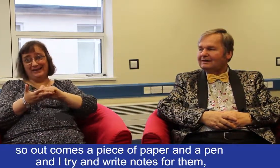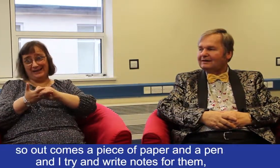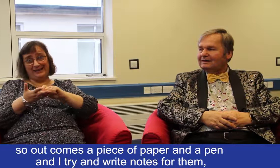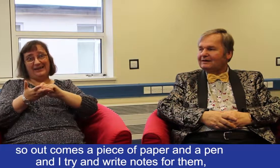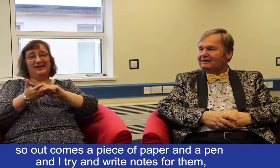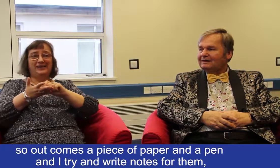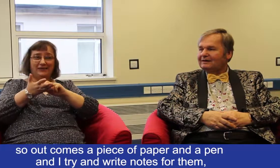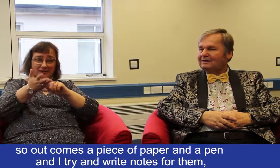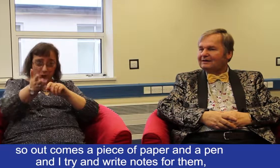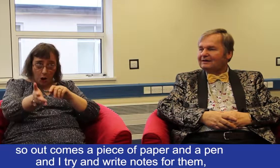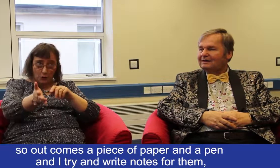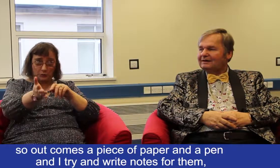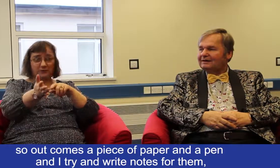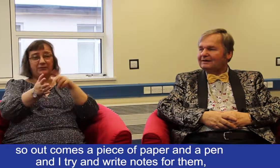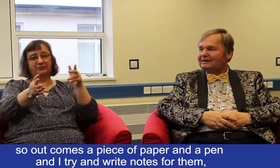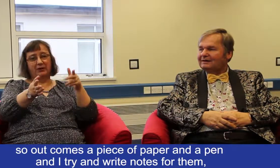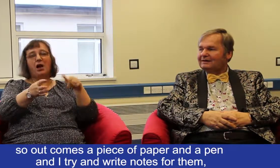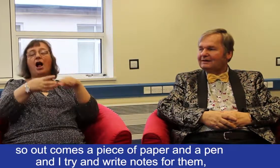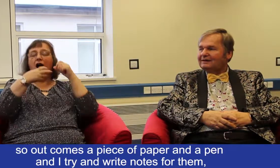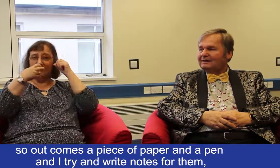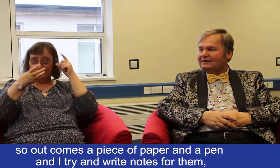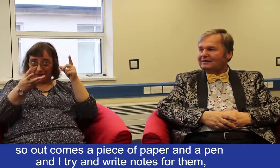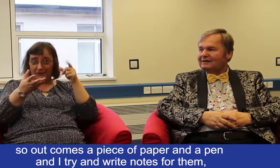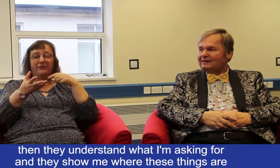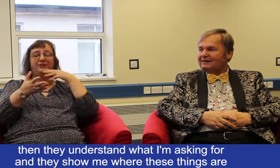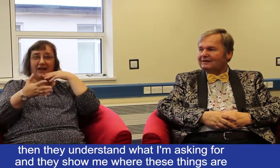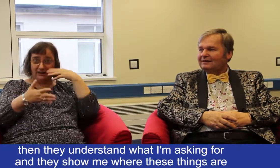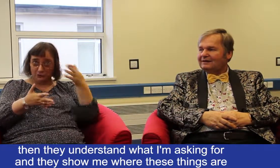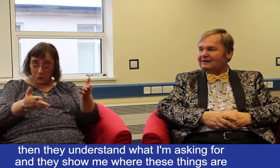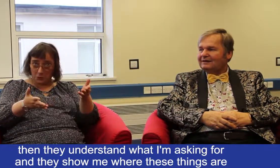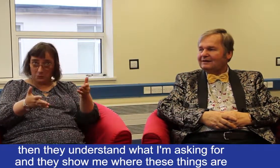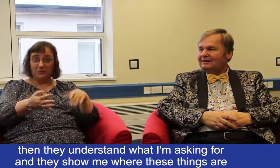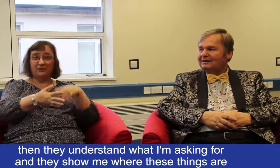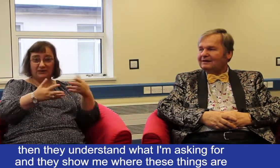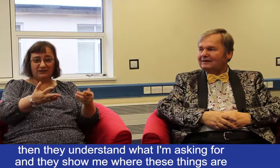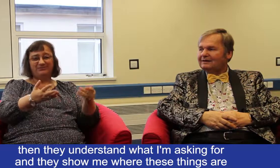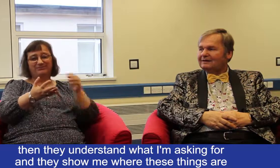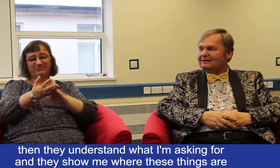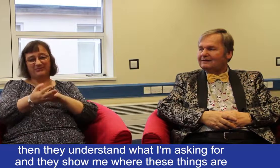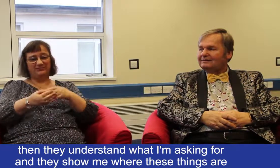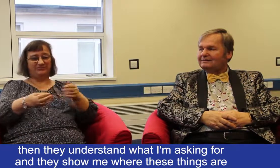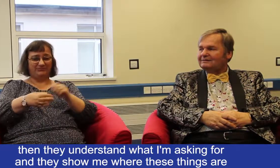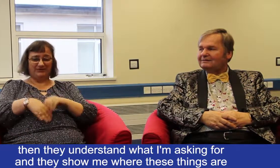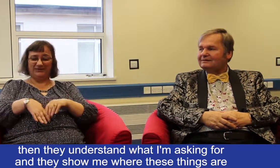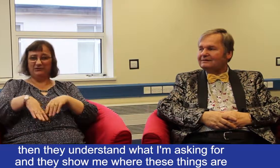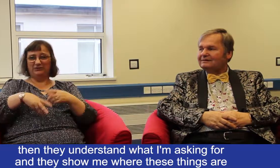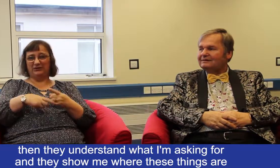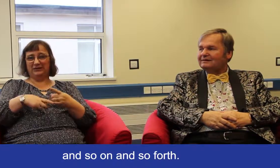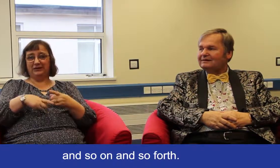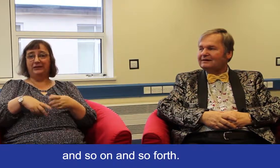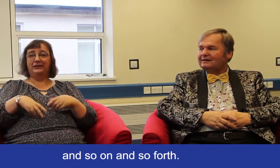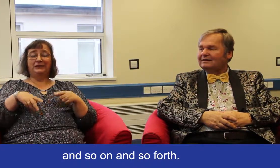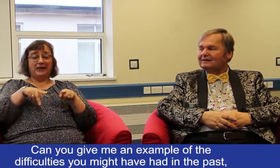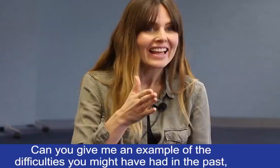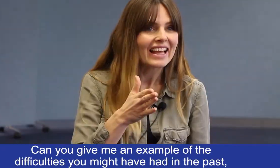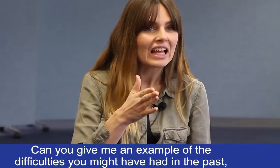so out comes a piece of paper and a pen and I try and write notes for them. Then they understand what I'm asking for and they show me where these things are and so